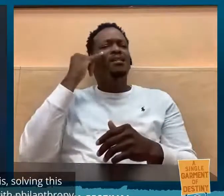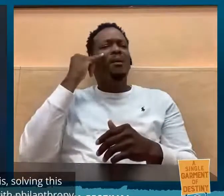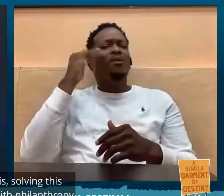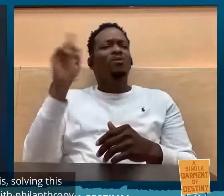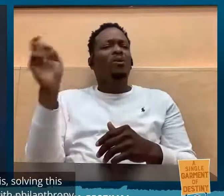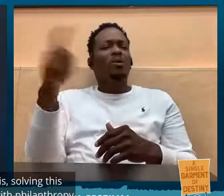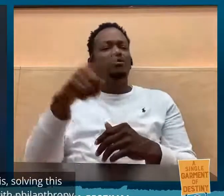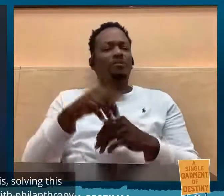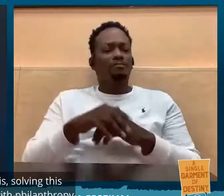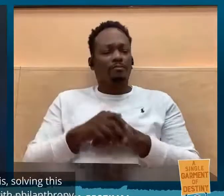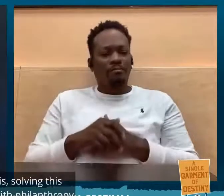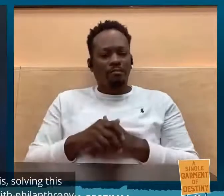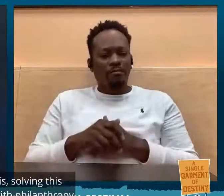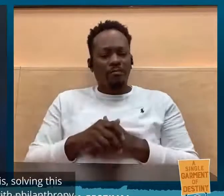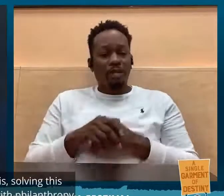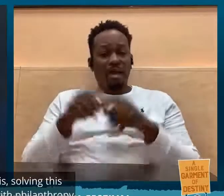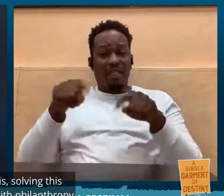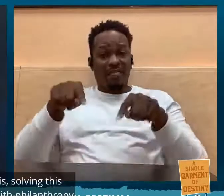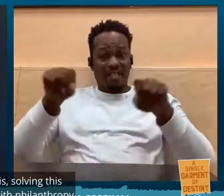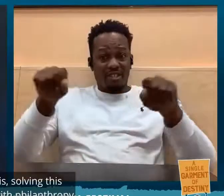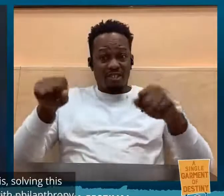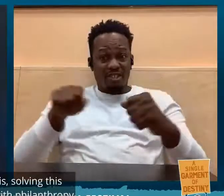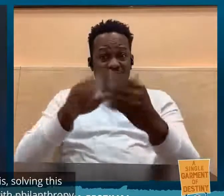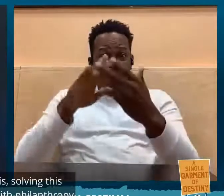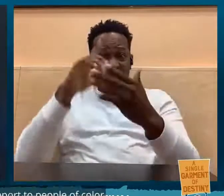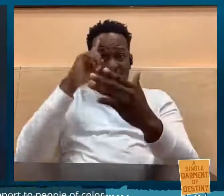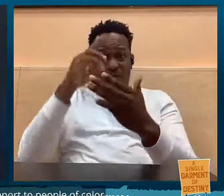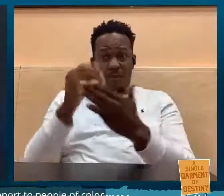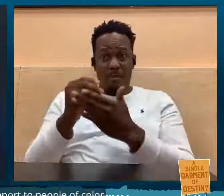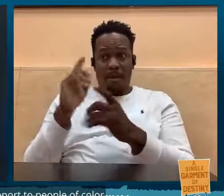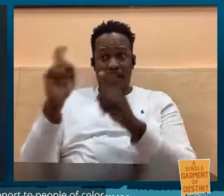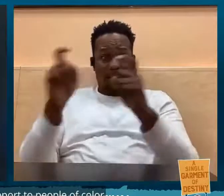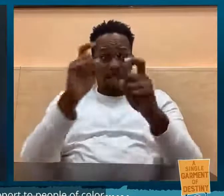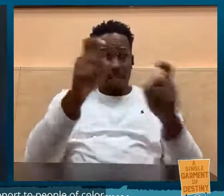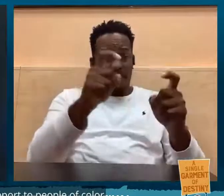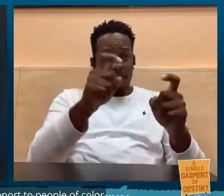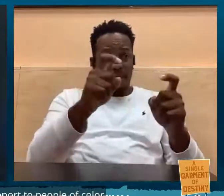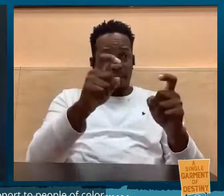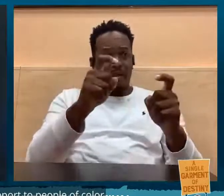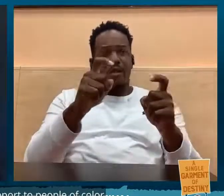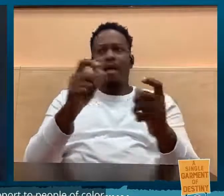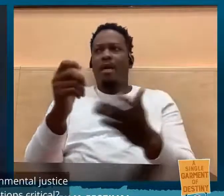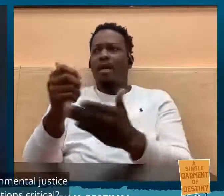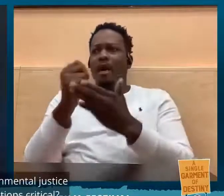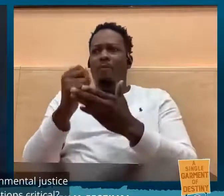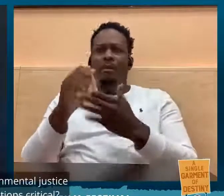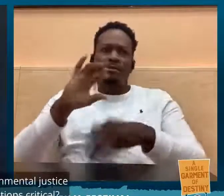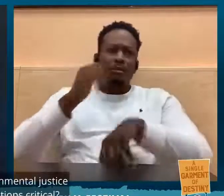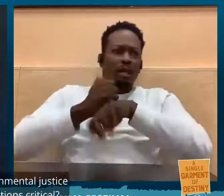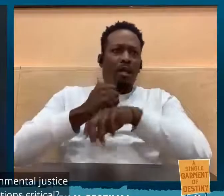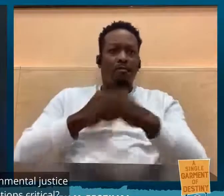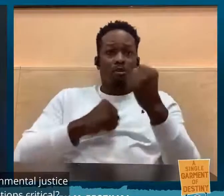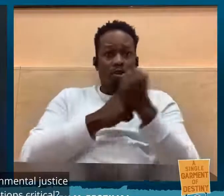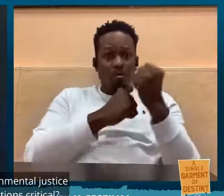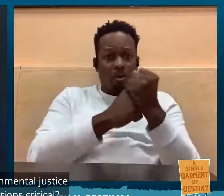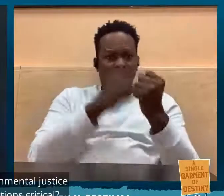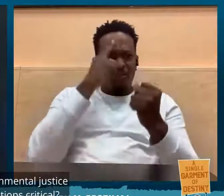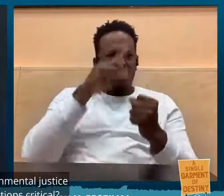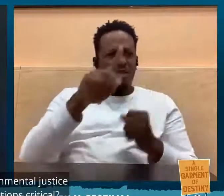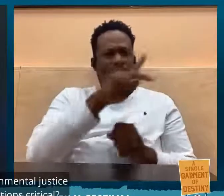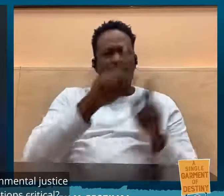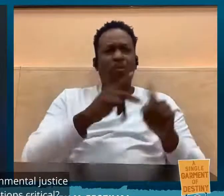this solving this challenge with philanthropy and scaling up support to people of color-led environmental